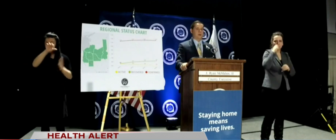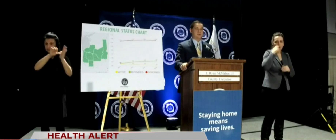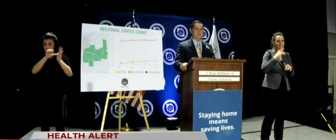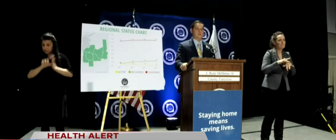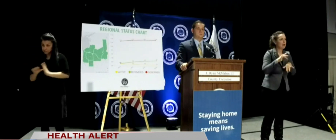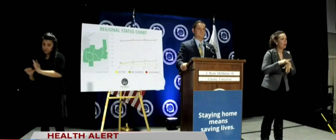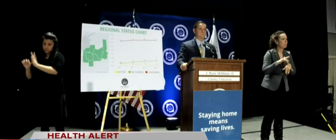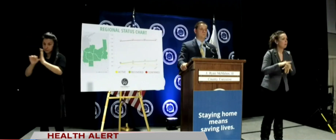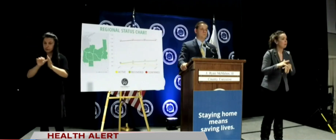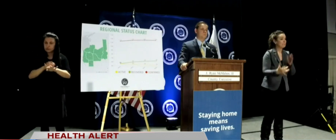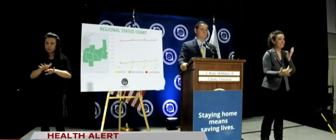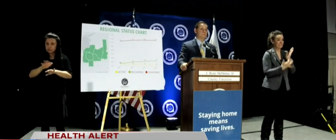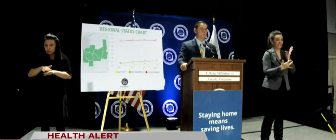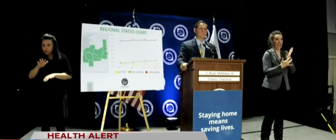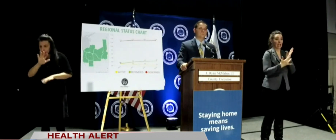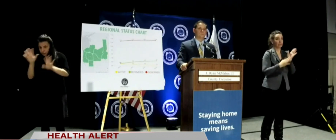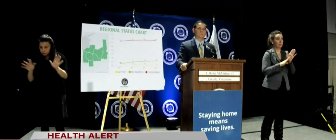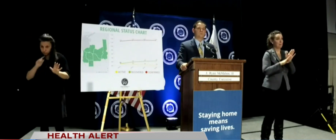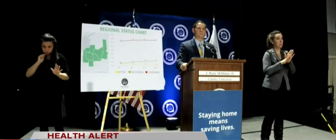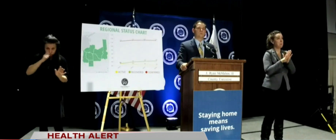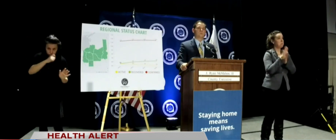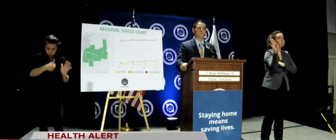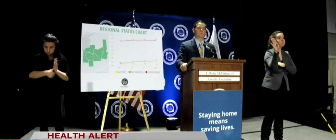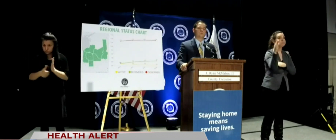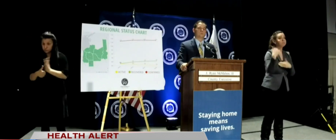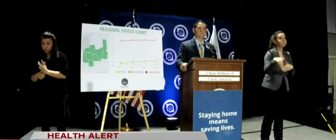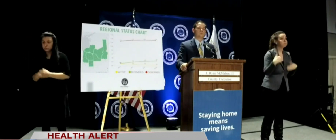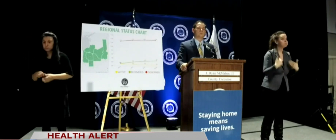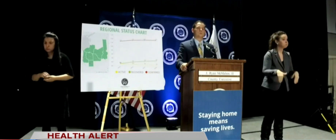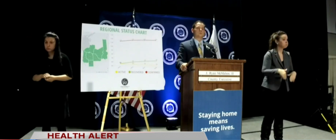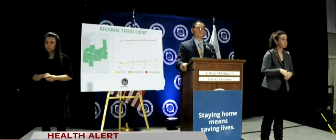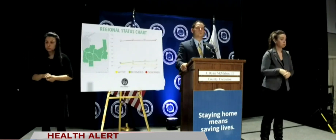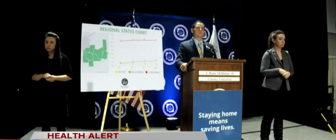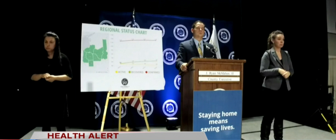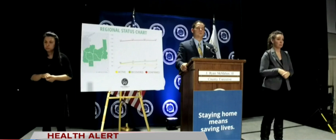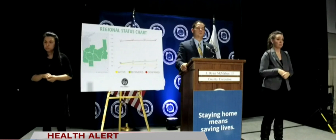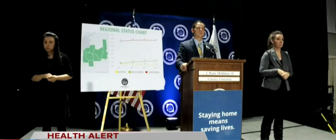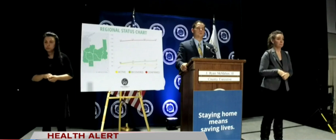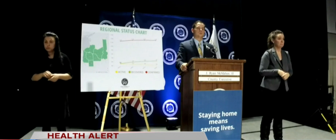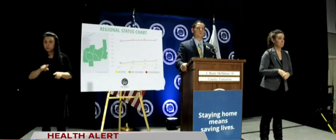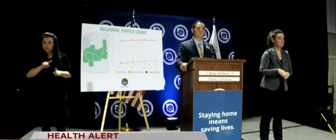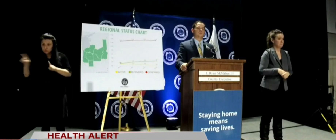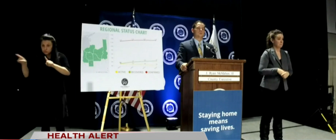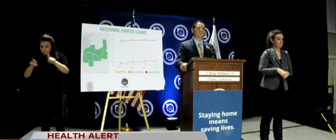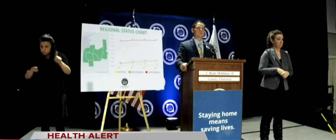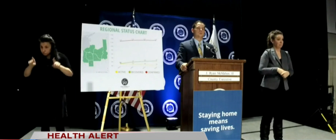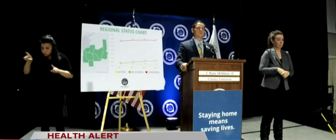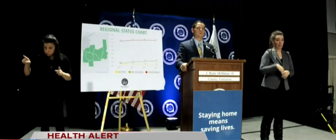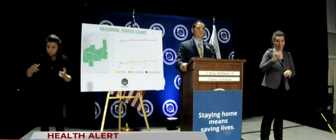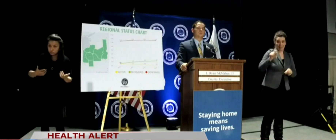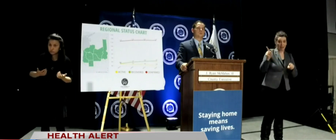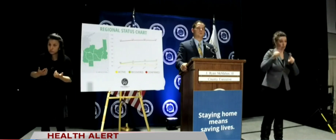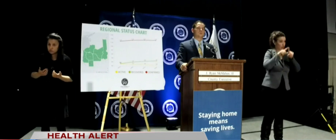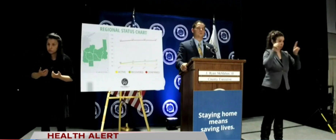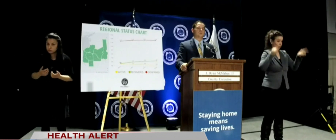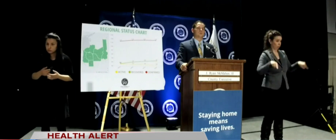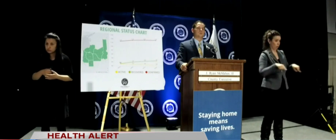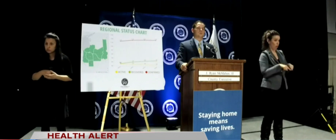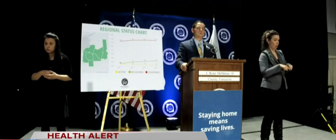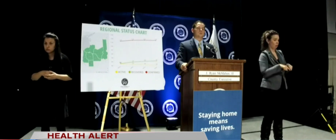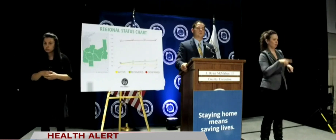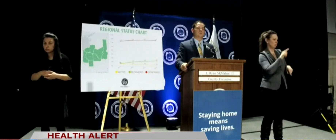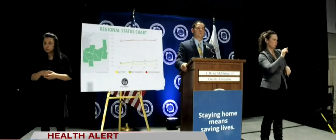of this process. I realize that chart is just one tool you have, but is there a chance some of the other counties' data is